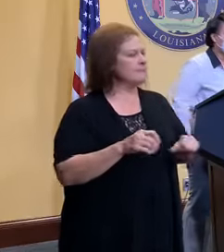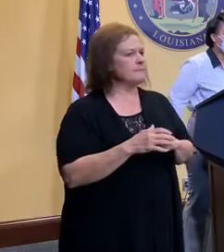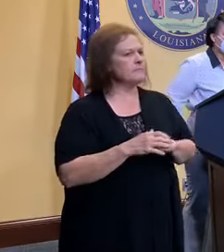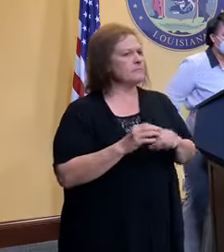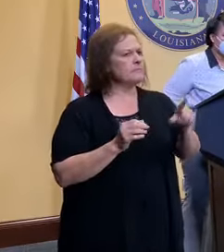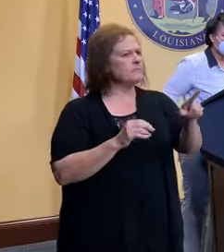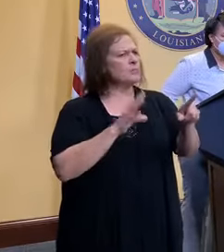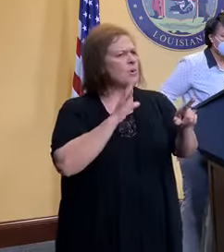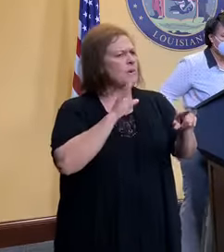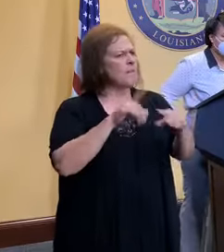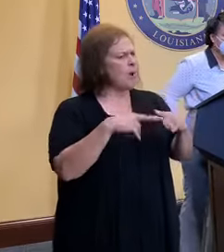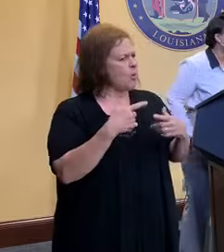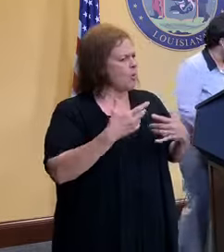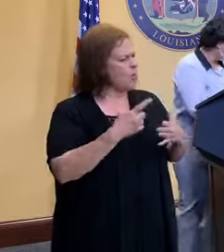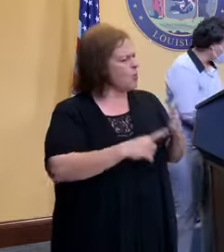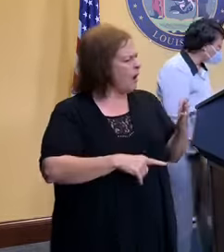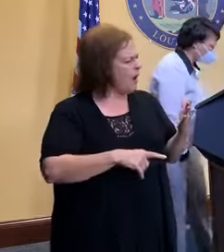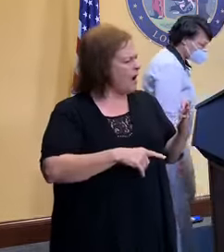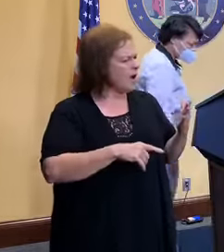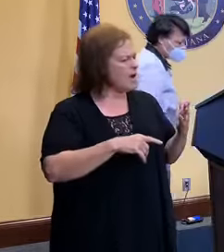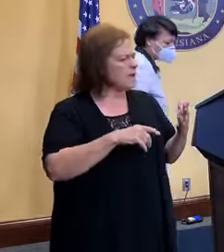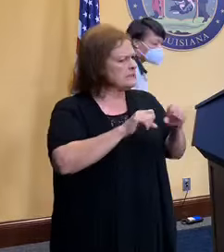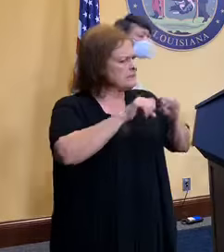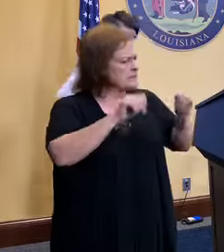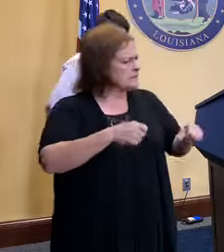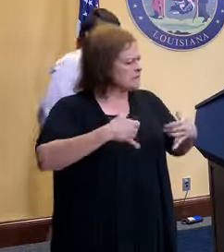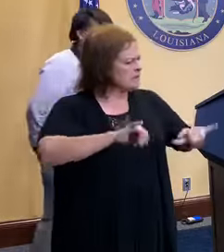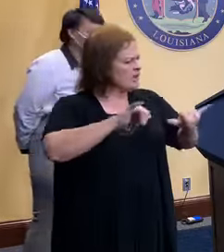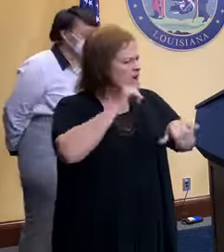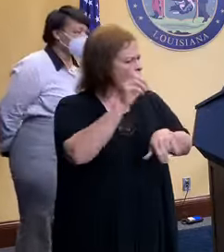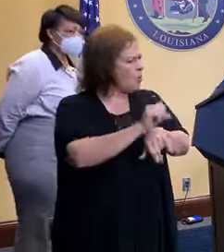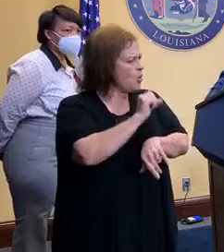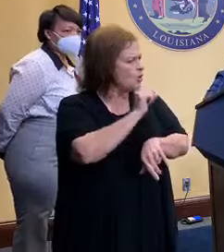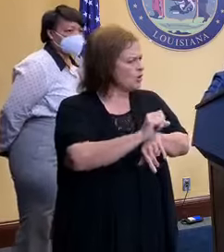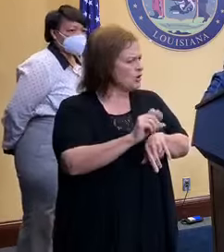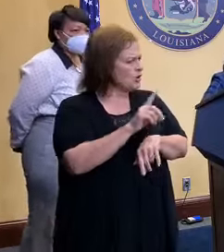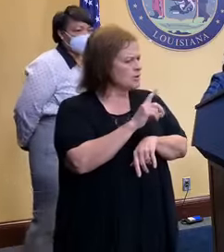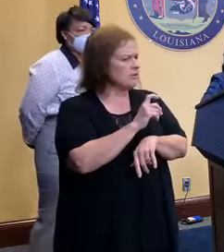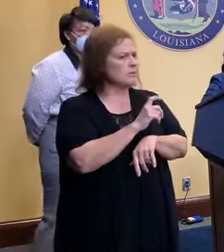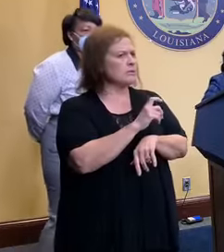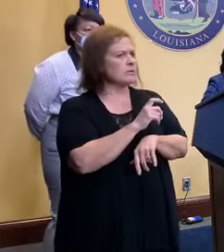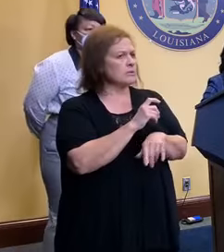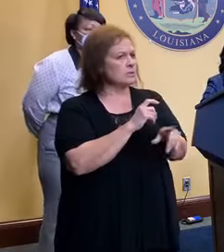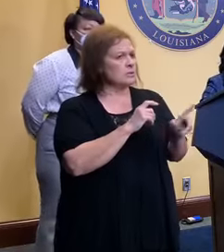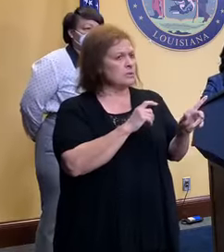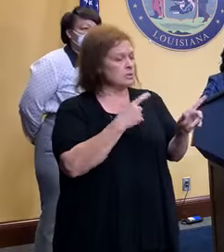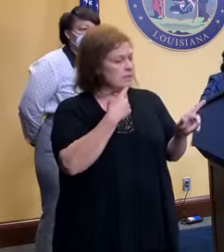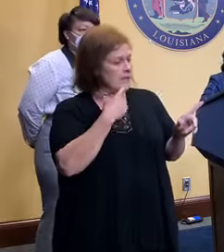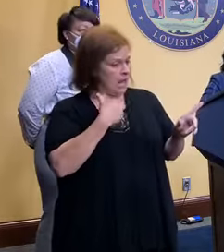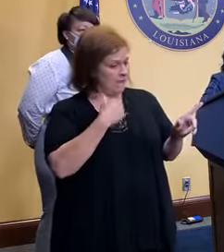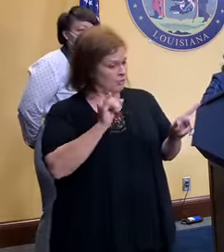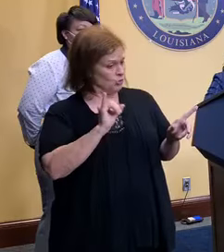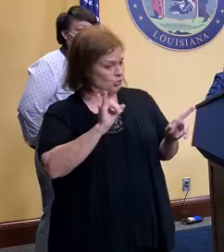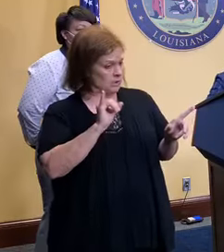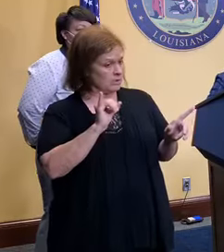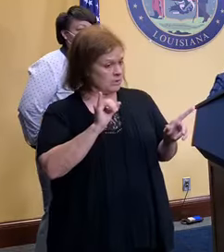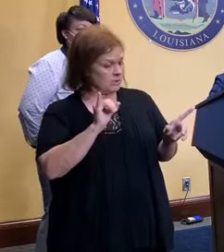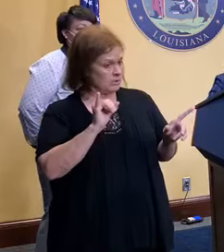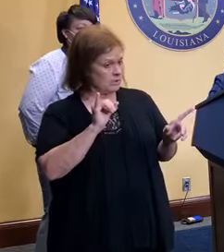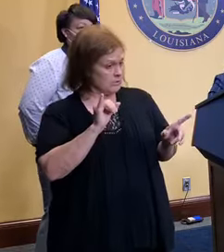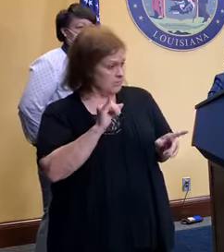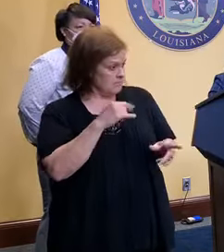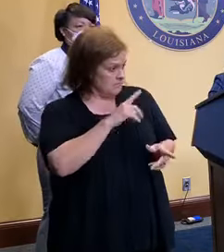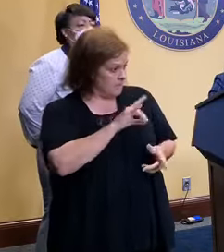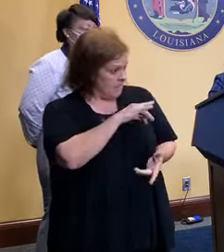questions? What systems are still down in response to the attack? And also, did the insurance policy that y'all had, did they lay